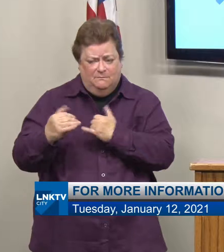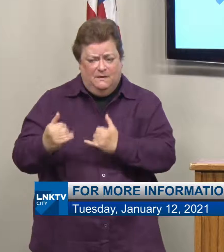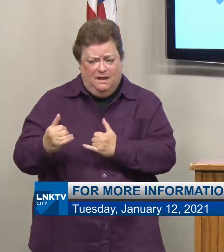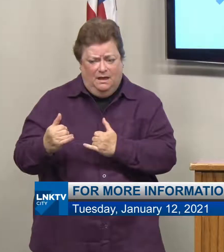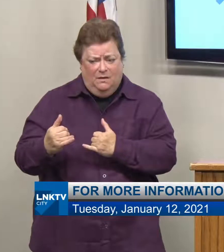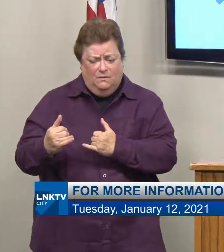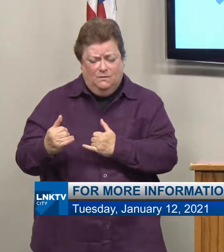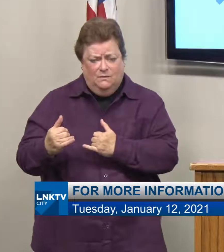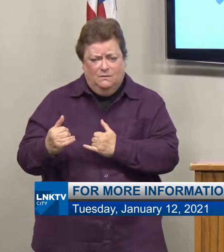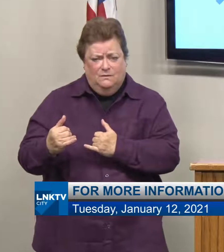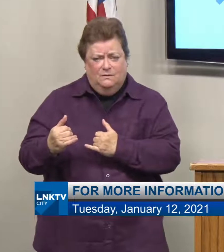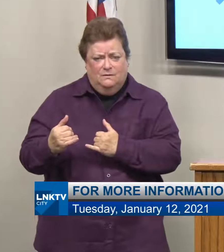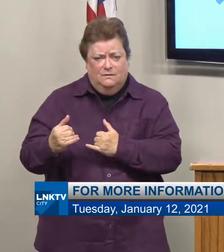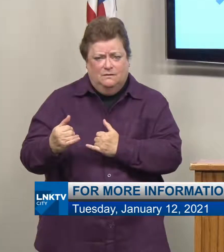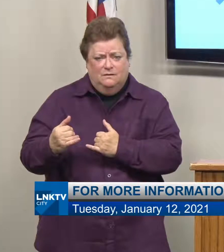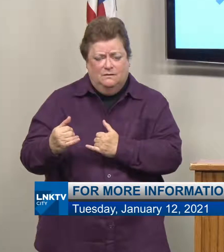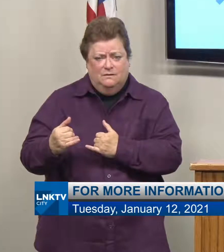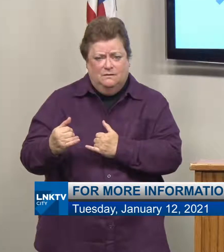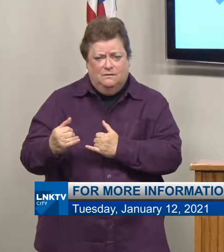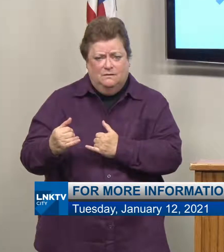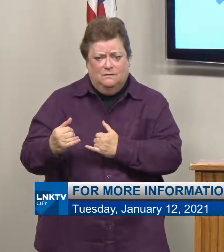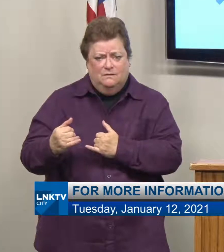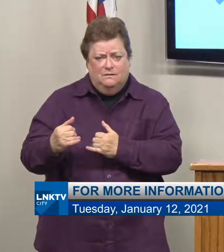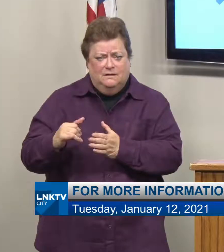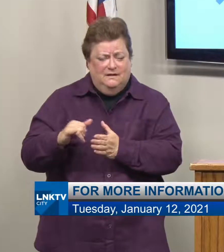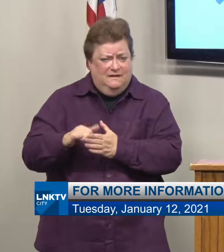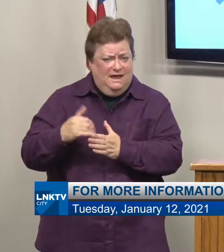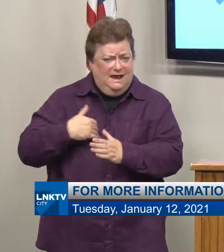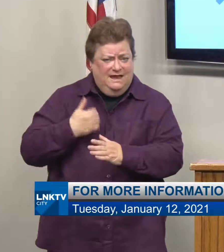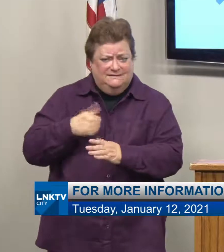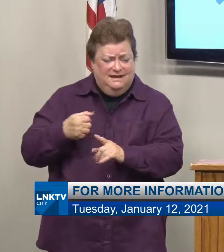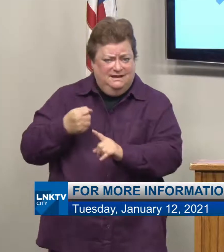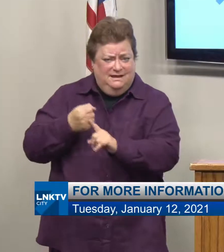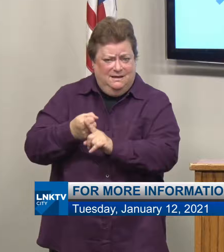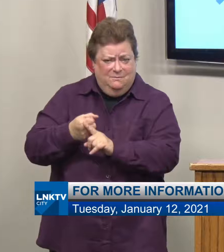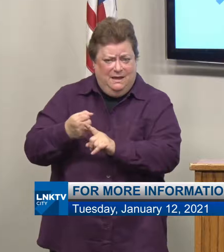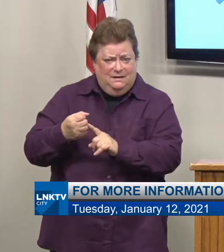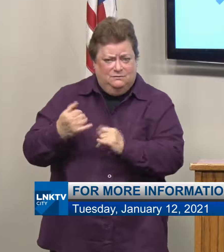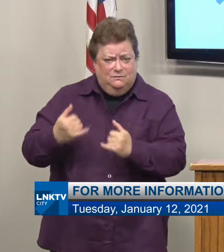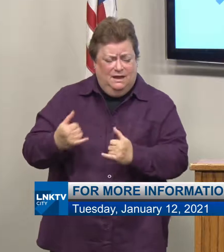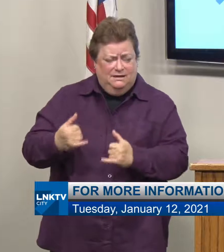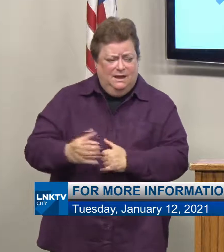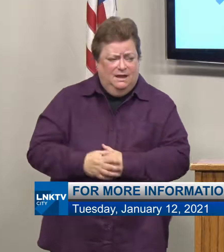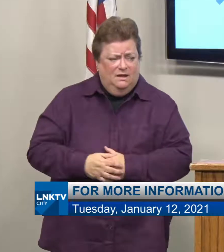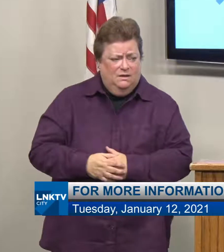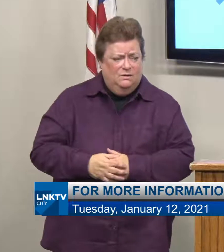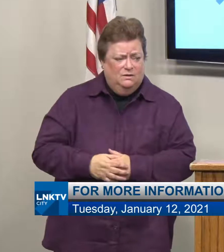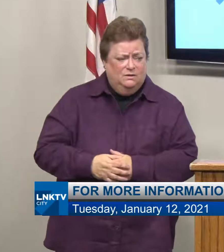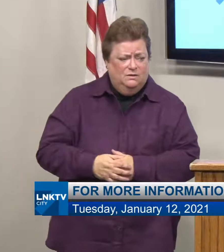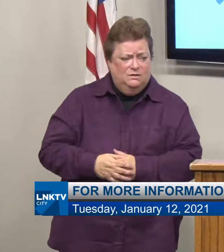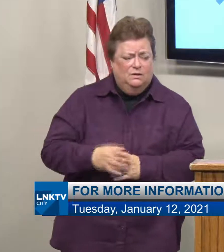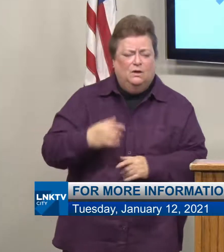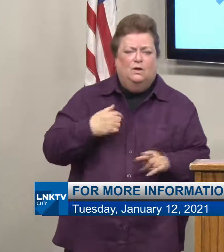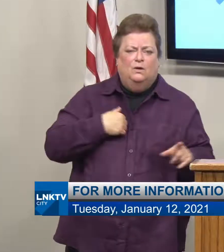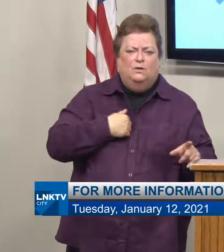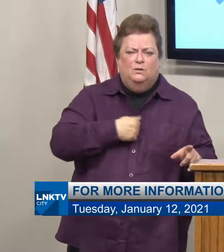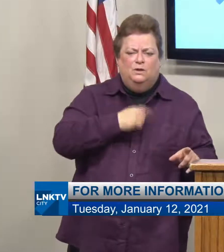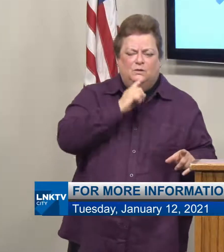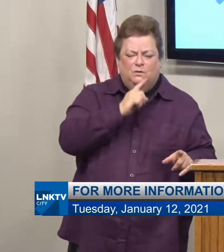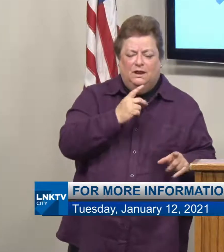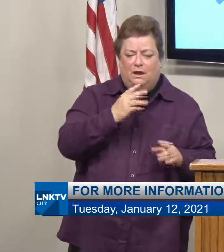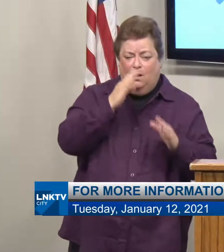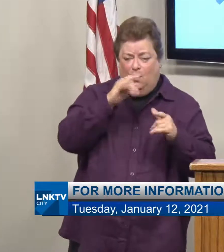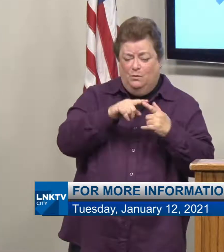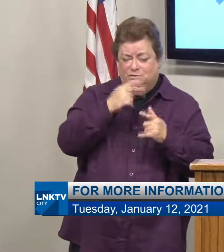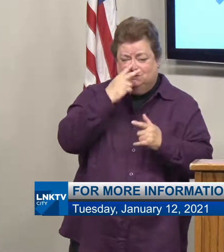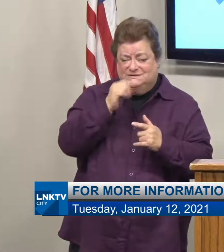it as it stands right now? No, they're not. You know, we were really hoping that we would see a change,